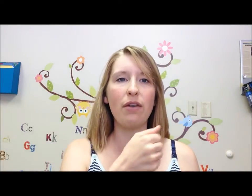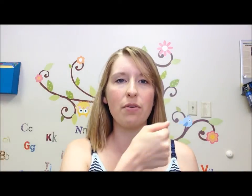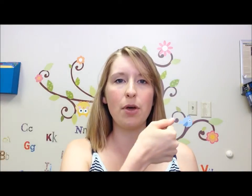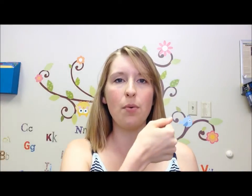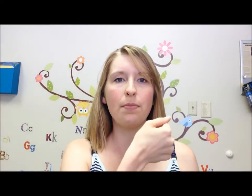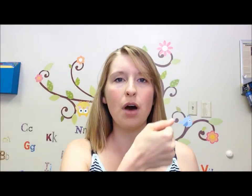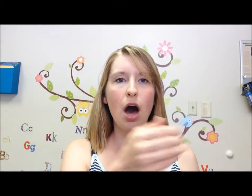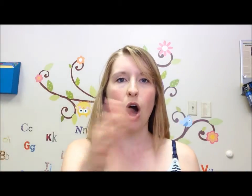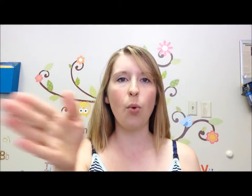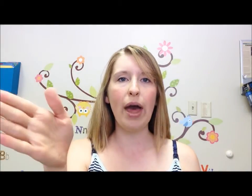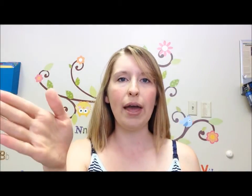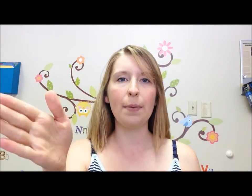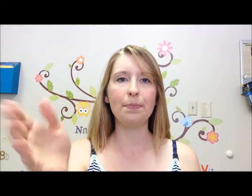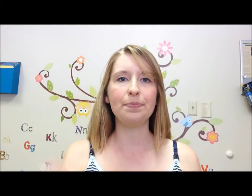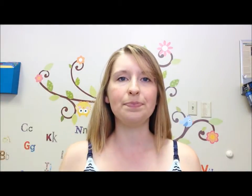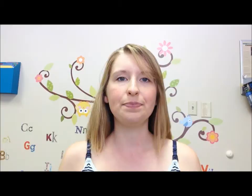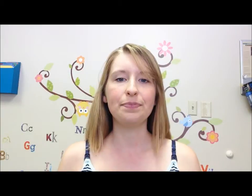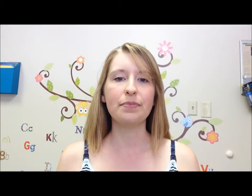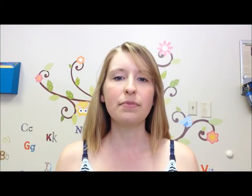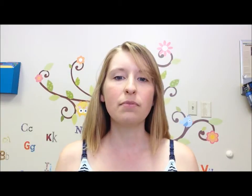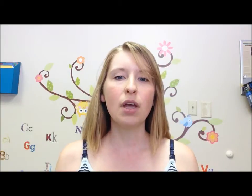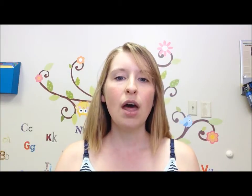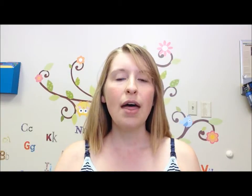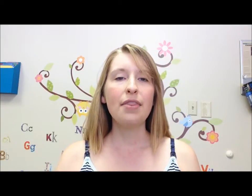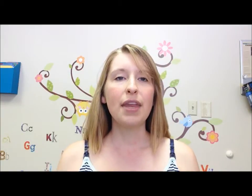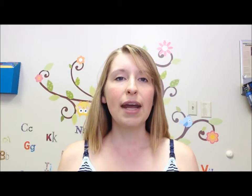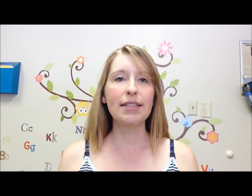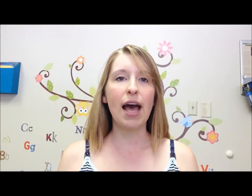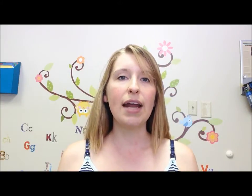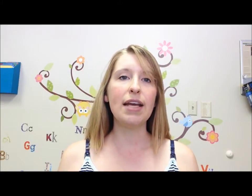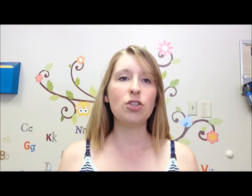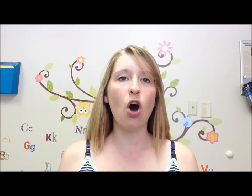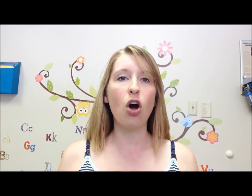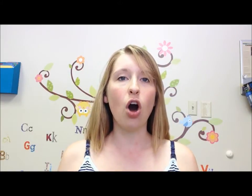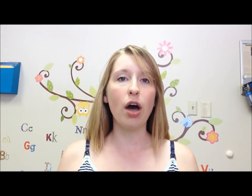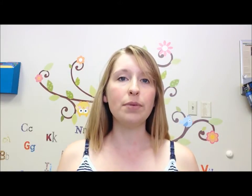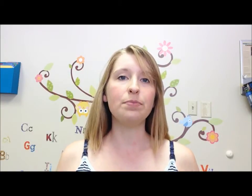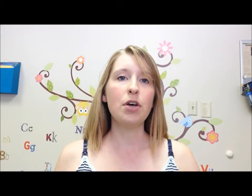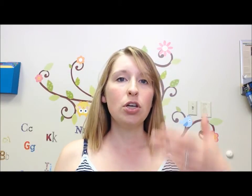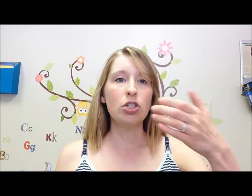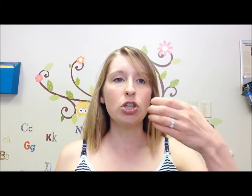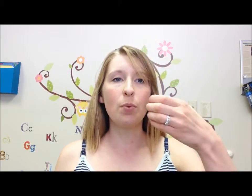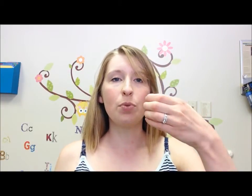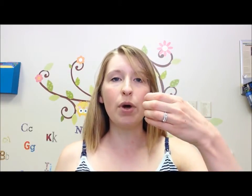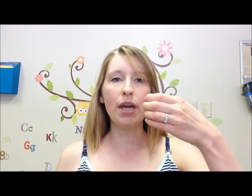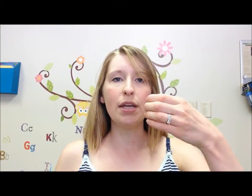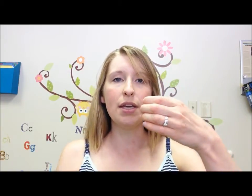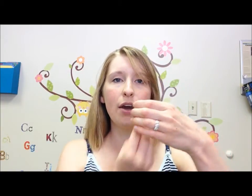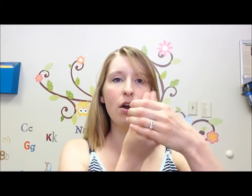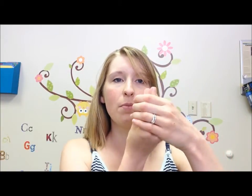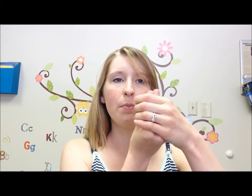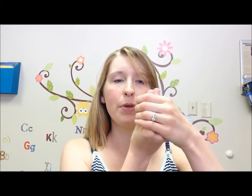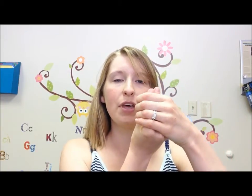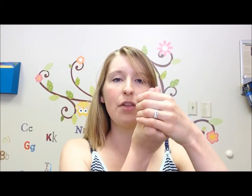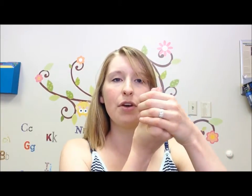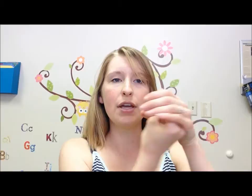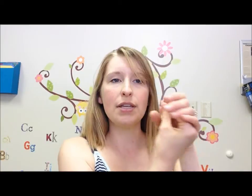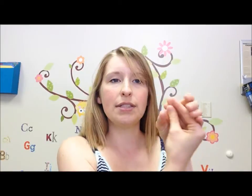you. Away. The next sign is all gone. Start with one hand here, put the other hand